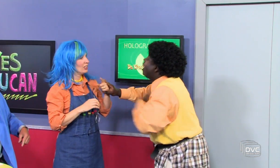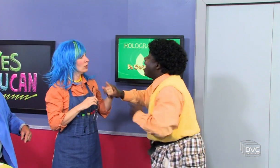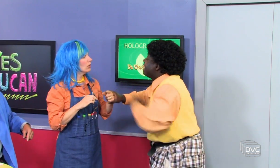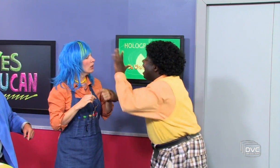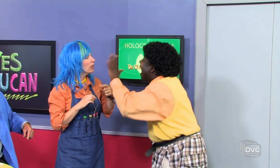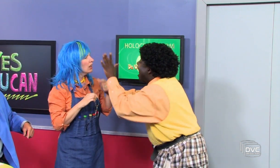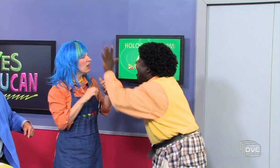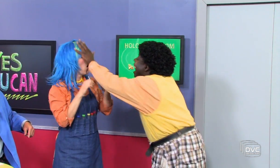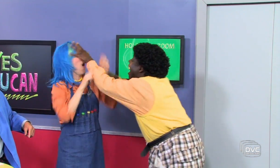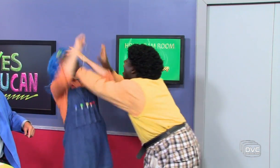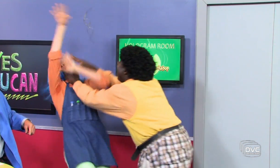here. Hi, I'm Doc.